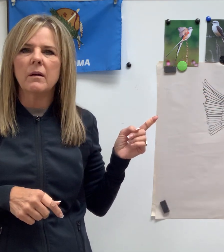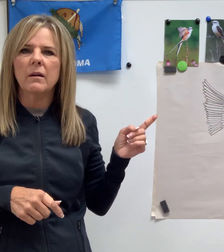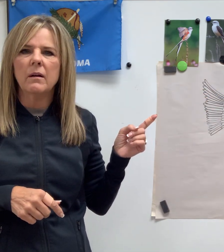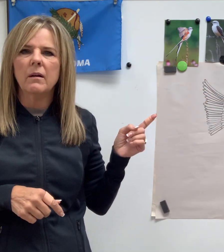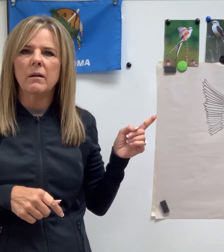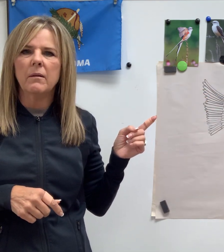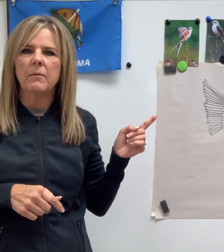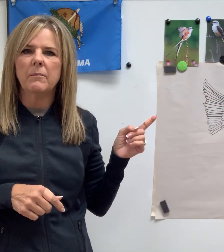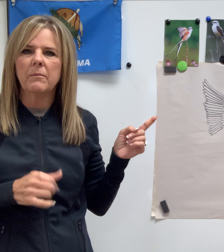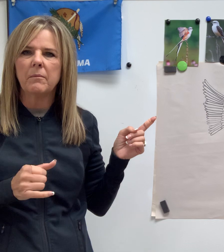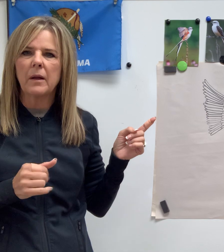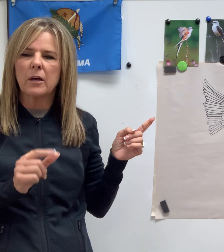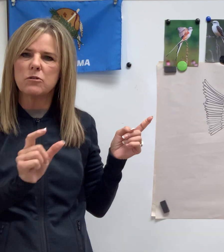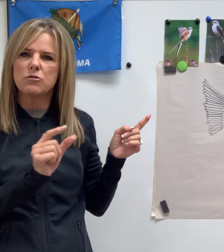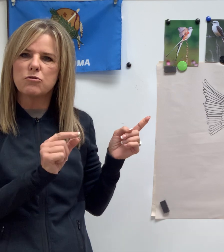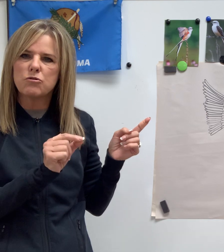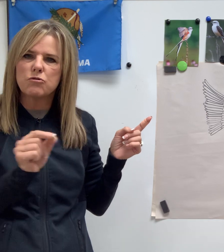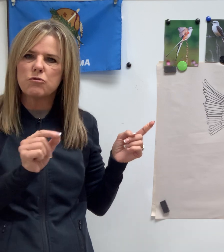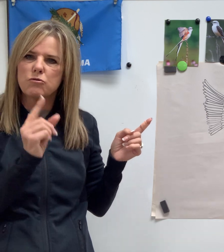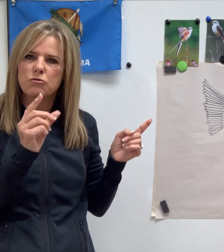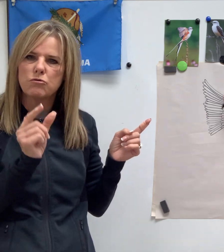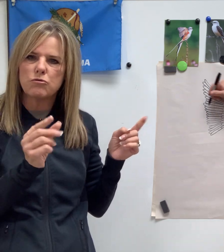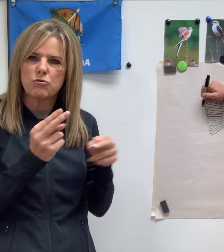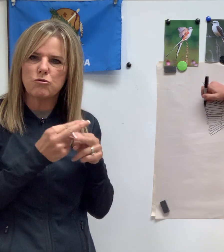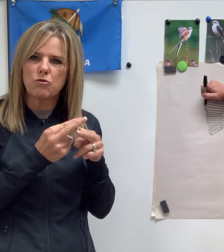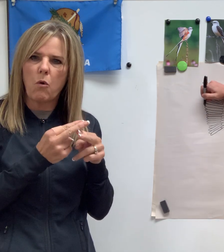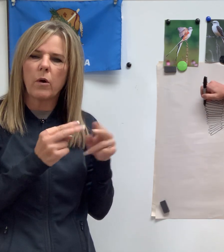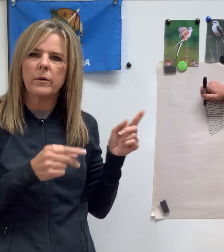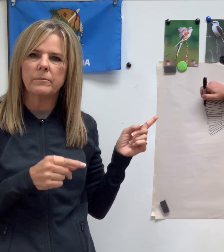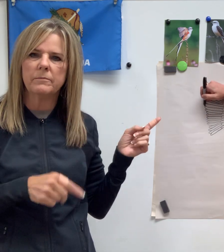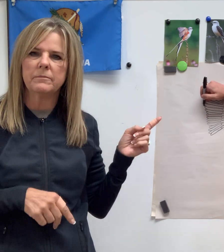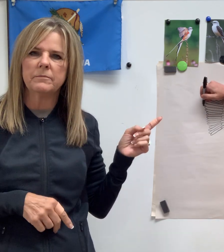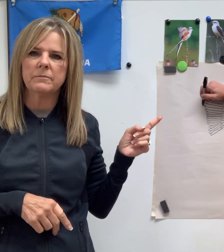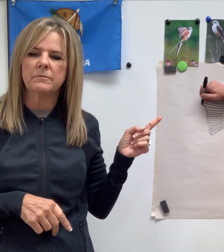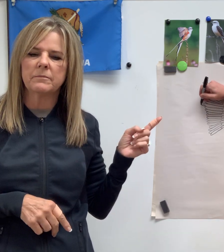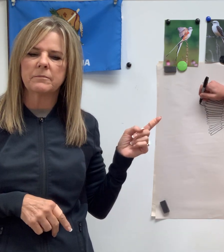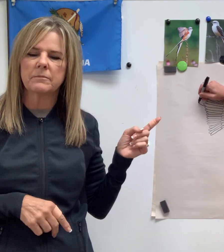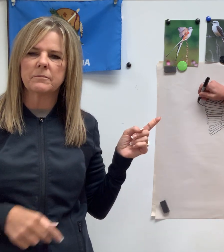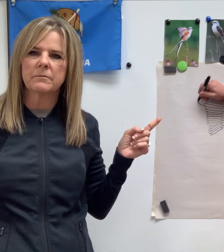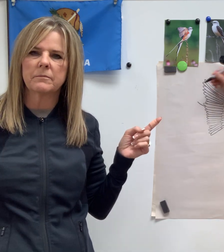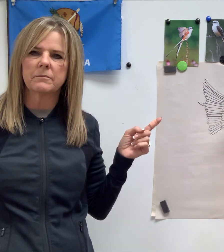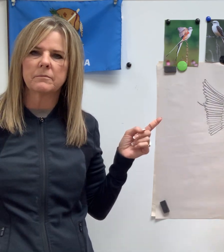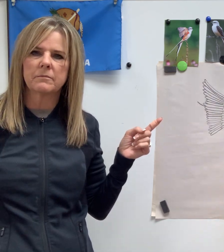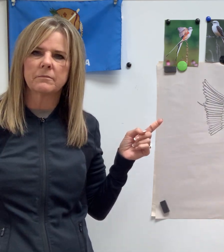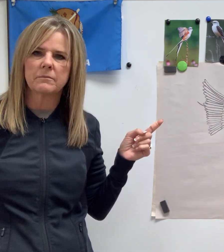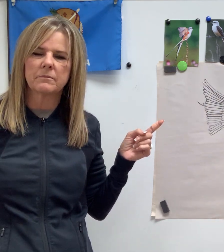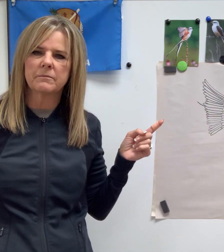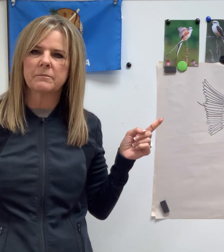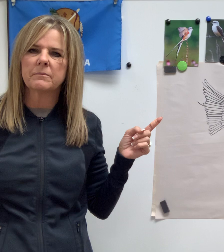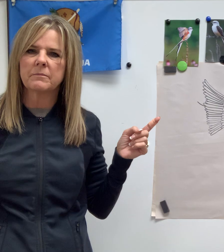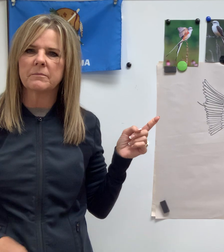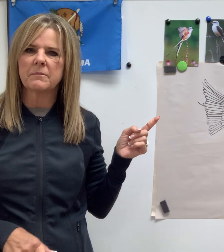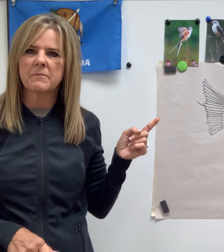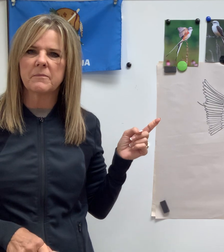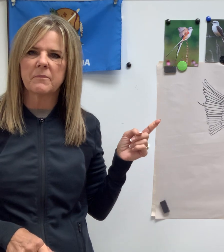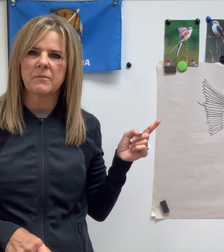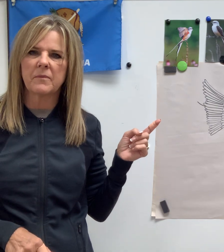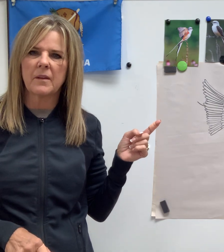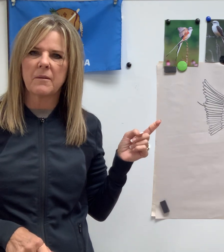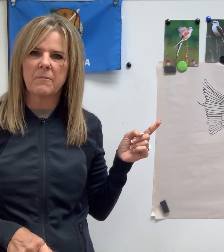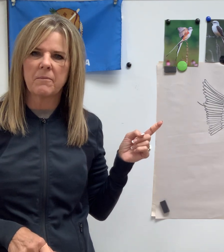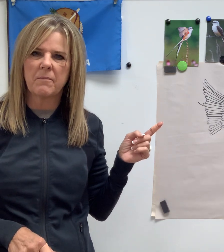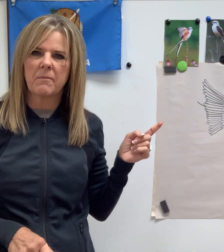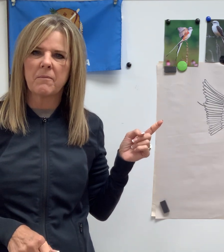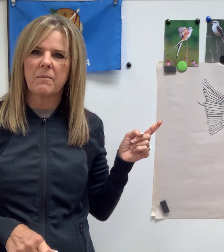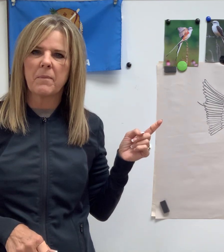make a short slanted line that comes up. So I'm going to look here, make a short slanted line that comes up. And then we're going to